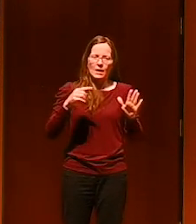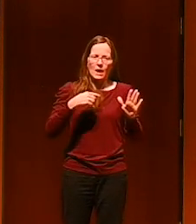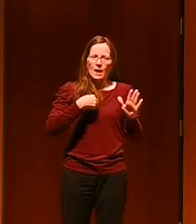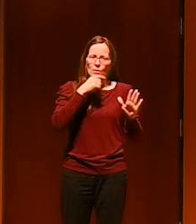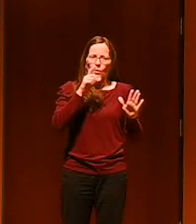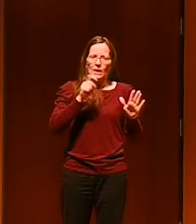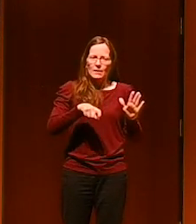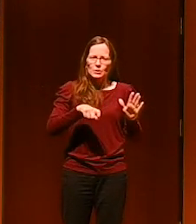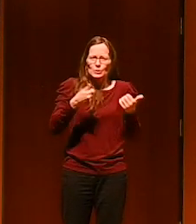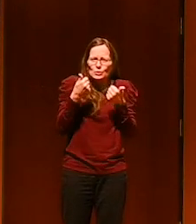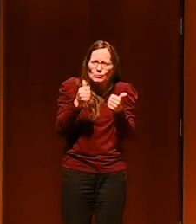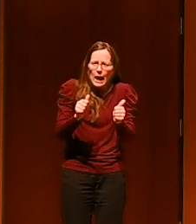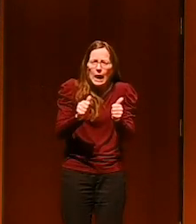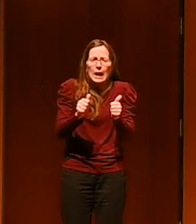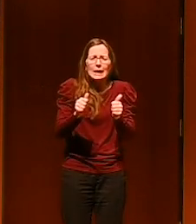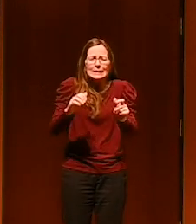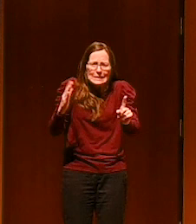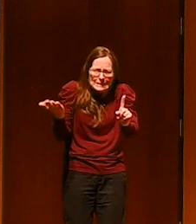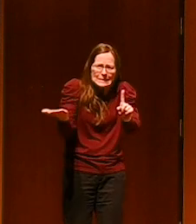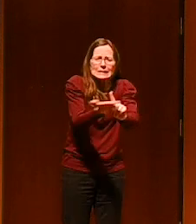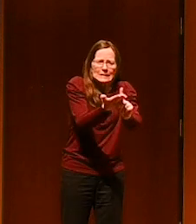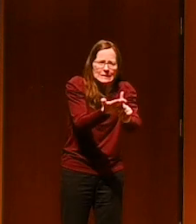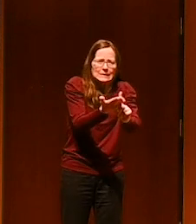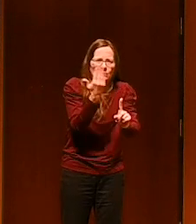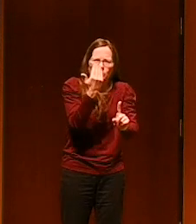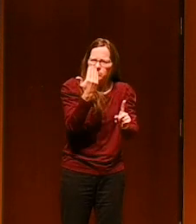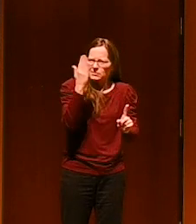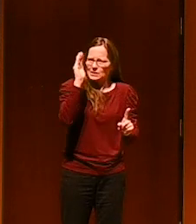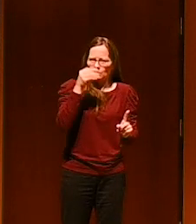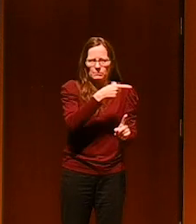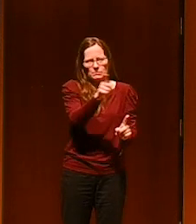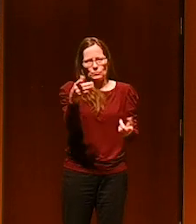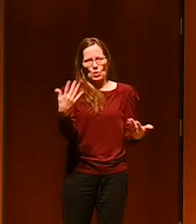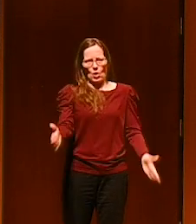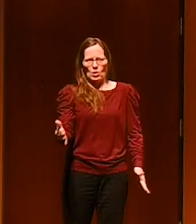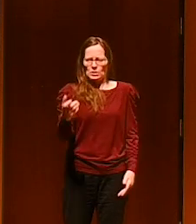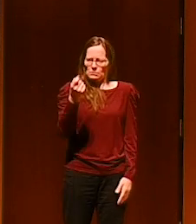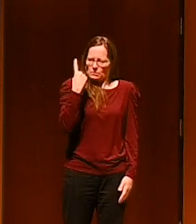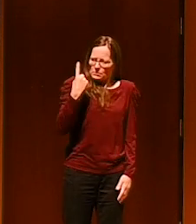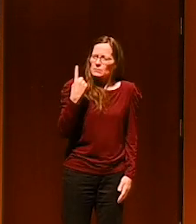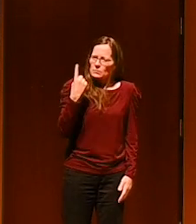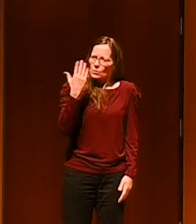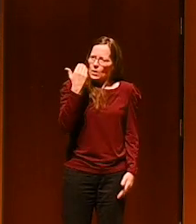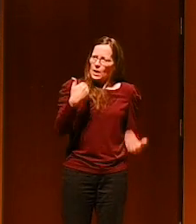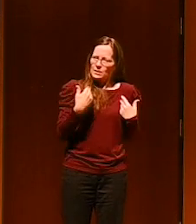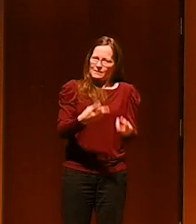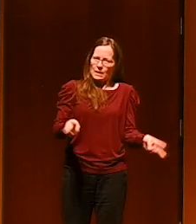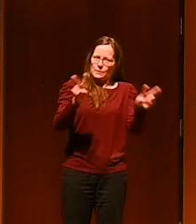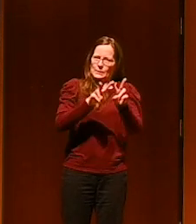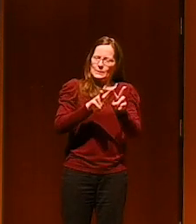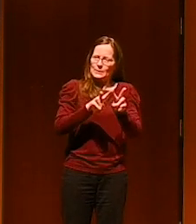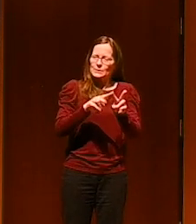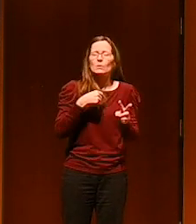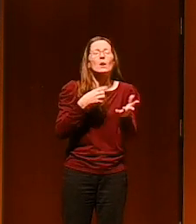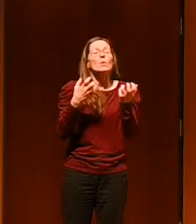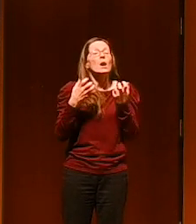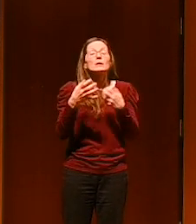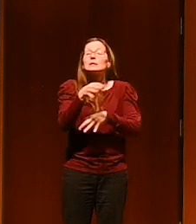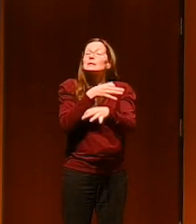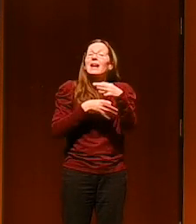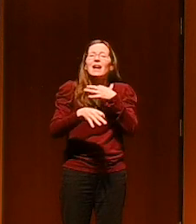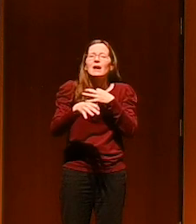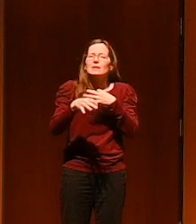because everyone here seems to agree that this work is really valuable. So instead, I'd like to talk a little bit about the details of what to expect over the next 18